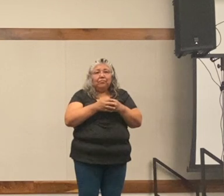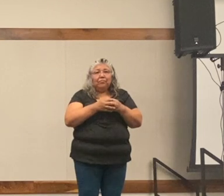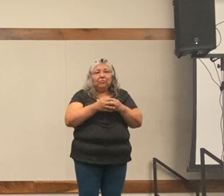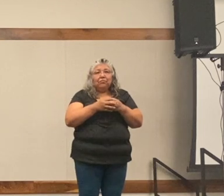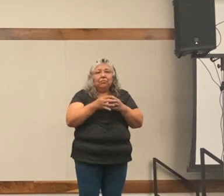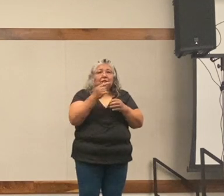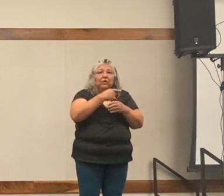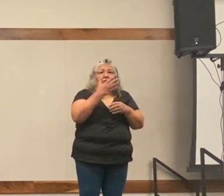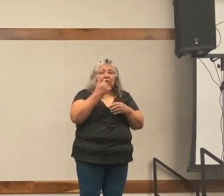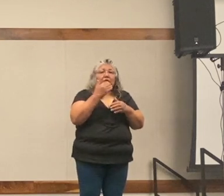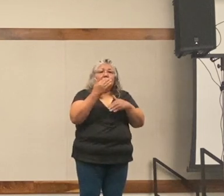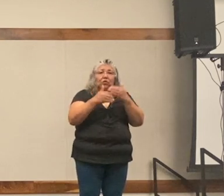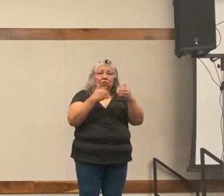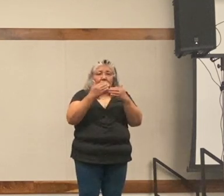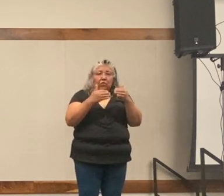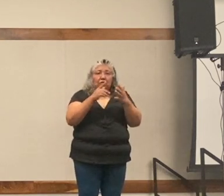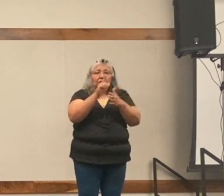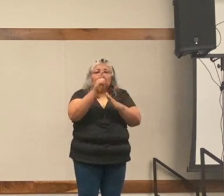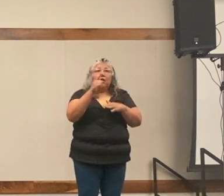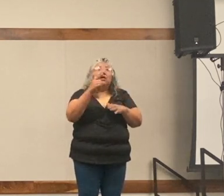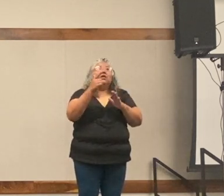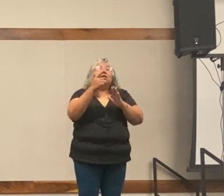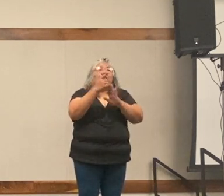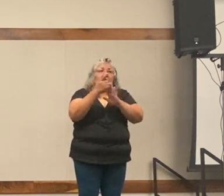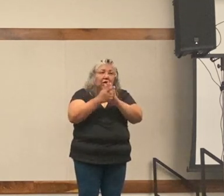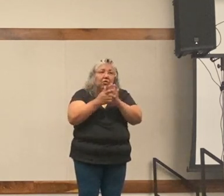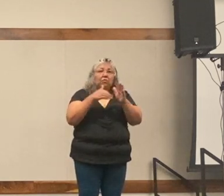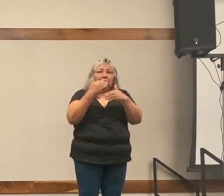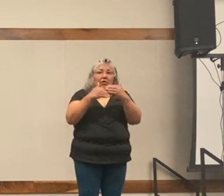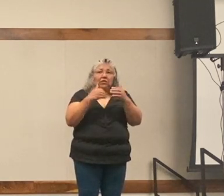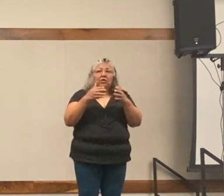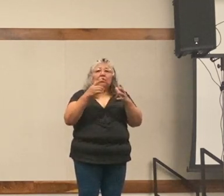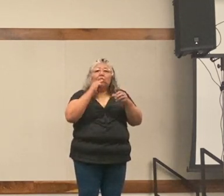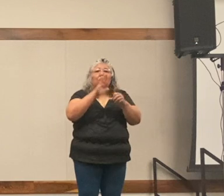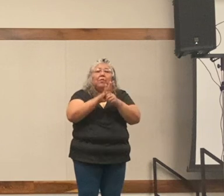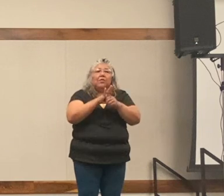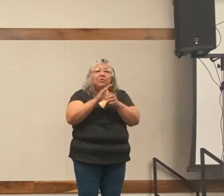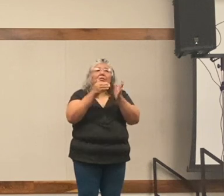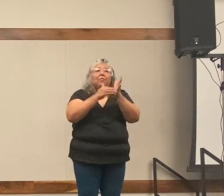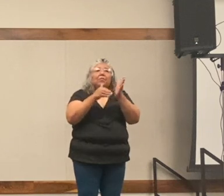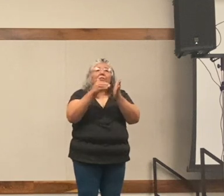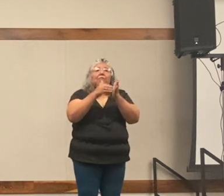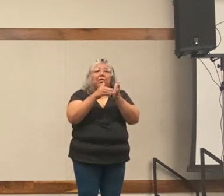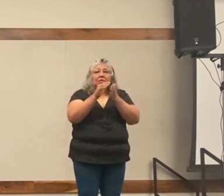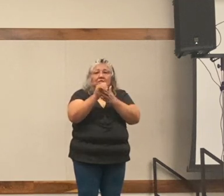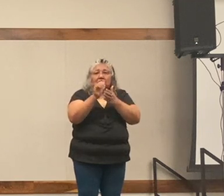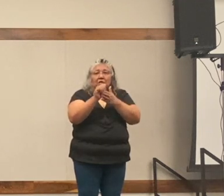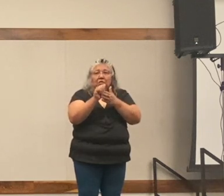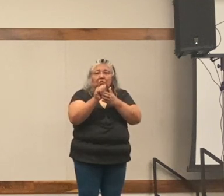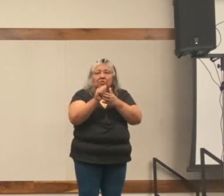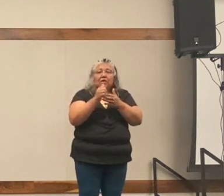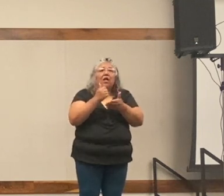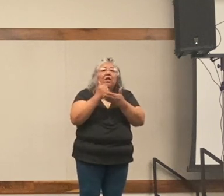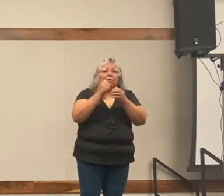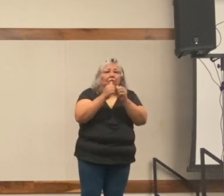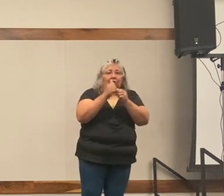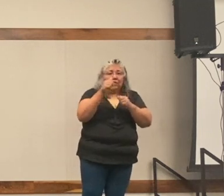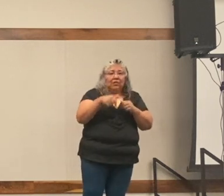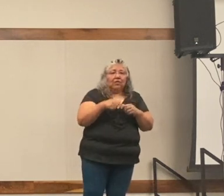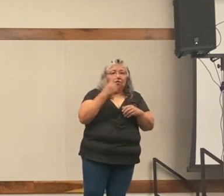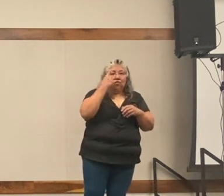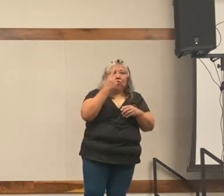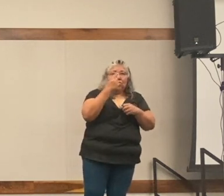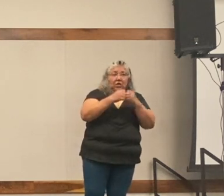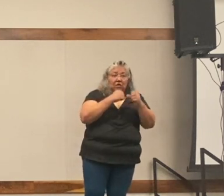he was going through the legal process. They promised him millions of dollars to help him with this. And for a